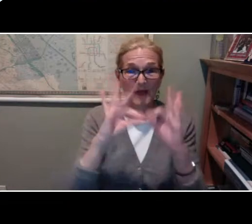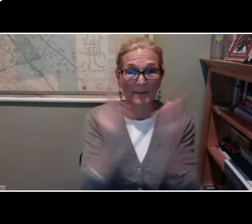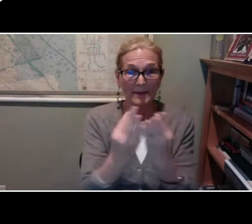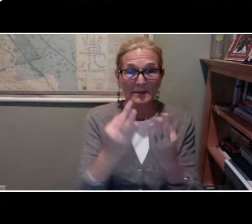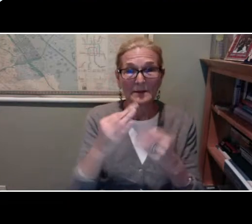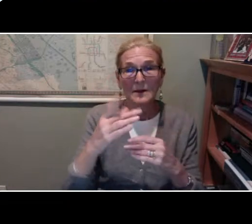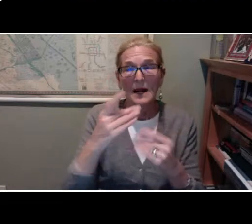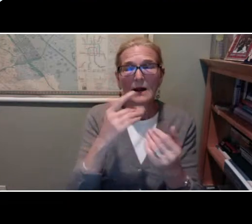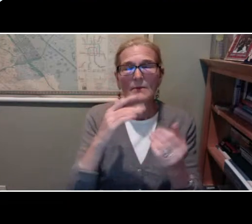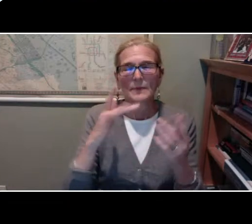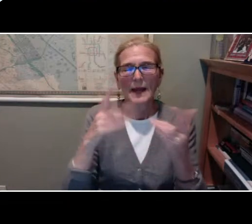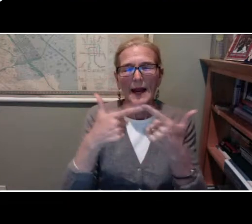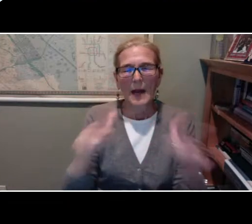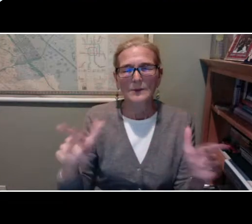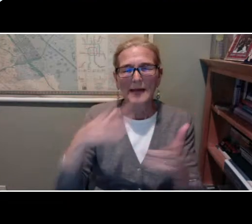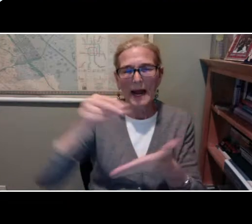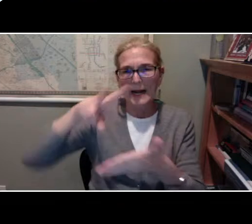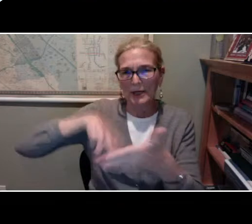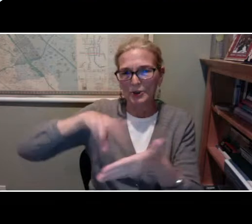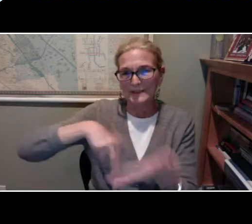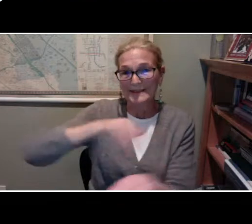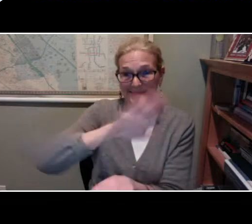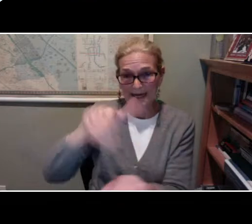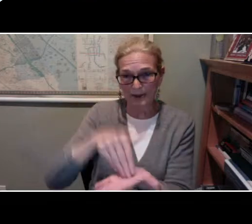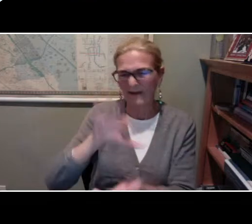see Hands and Voices,